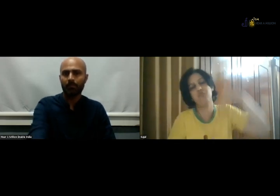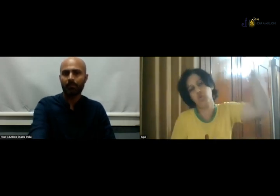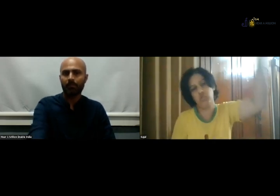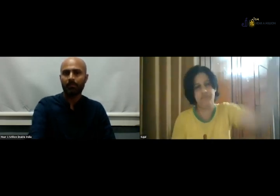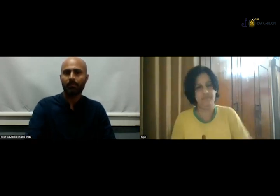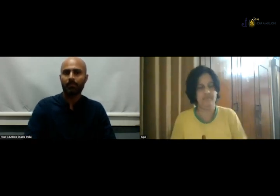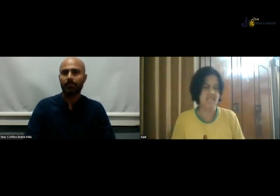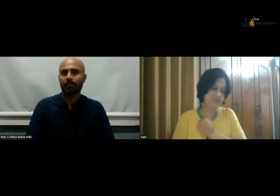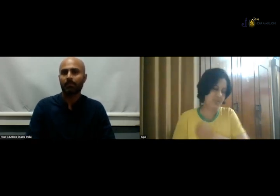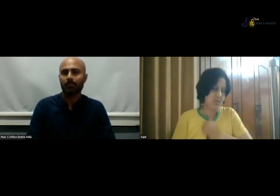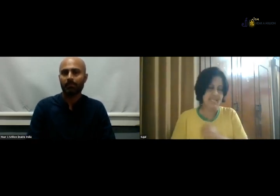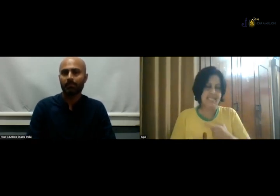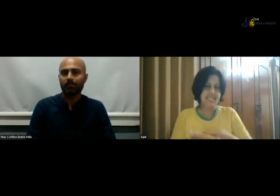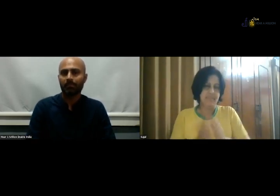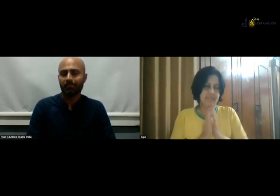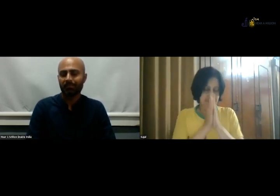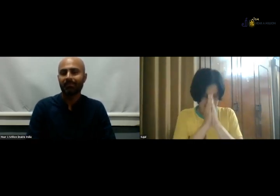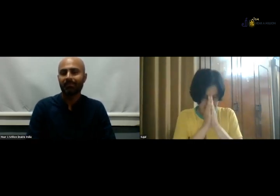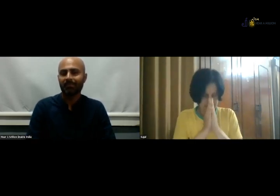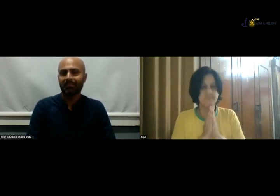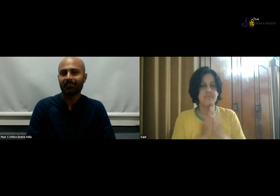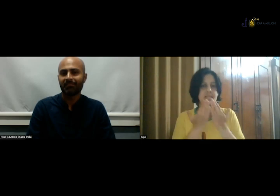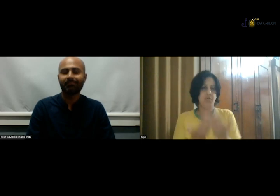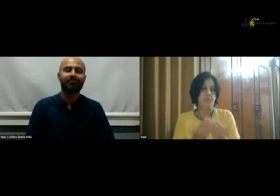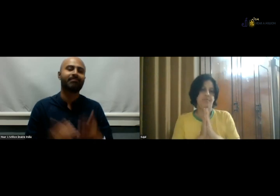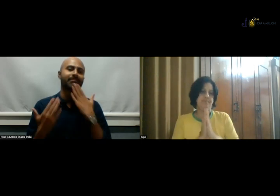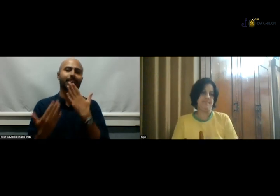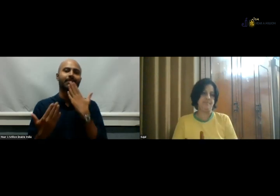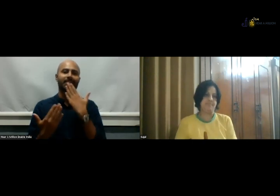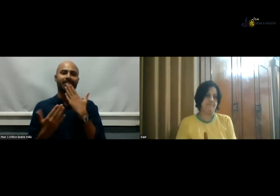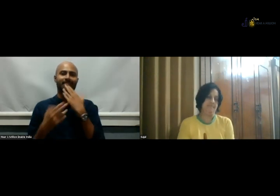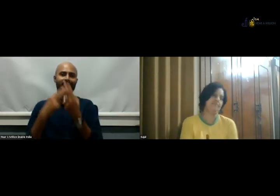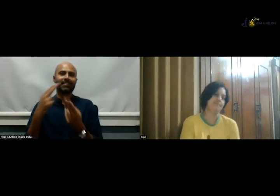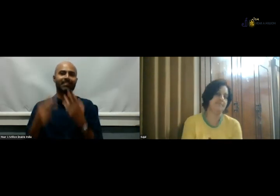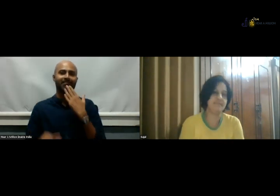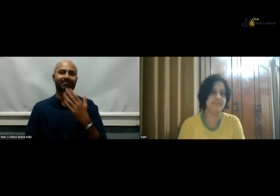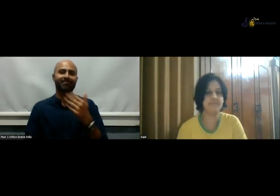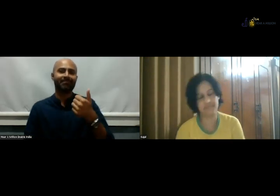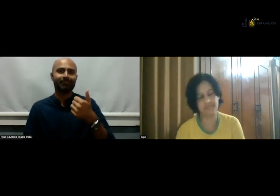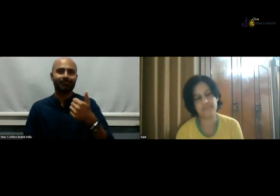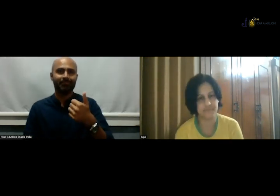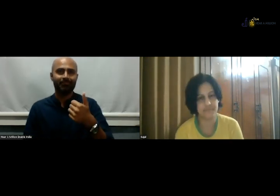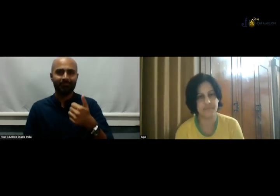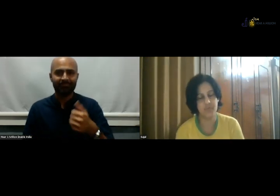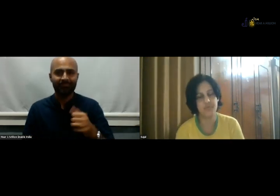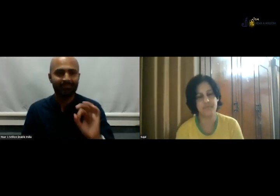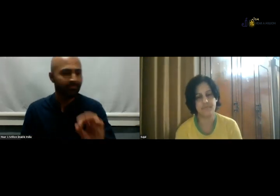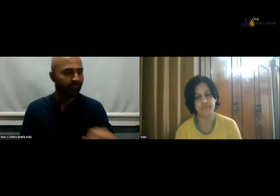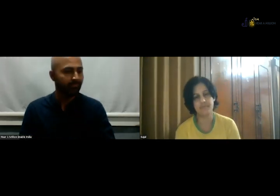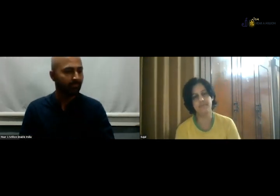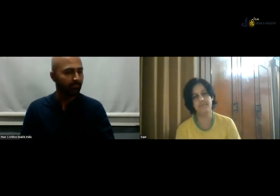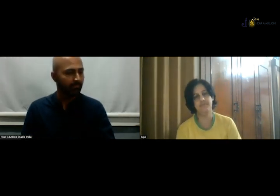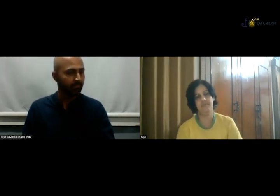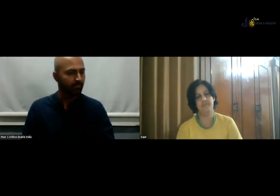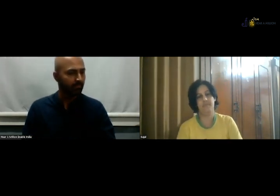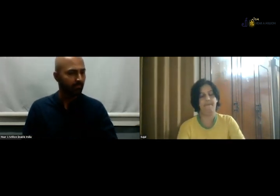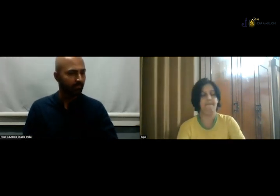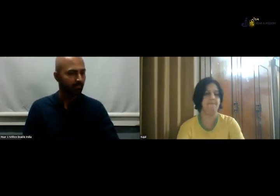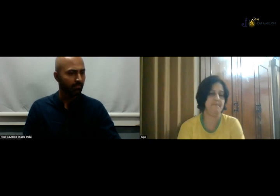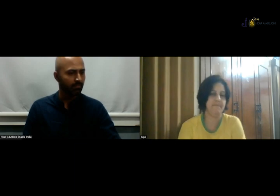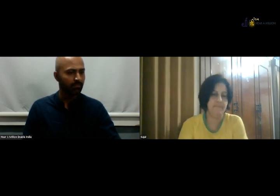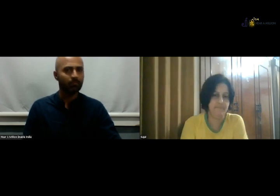people. I want other deaf people to follow her footsteps and to become a deaf lawyer so that she could